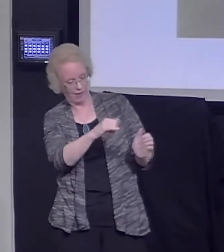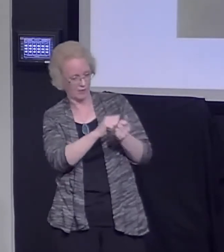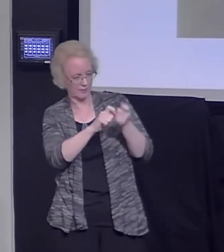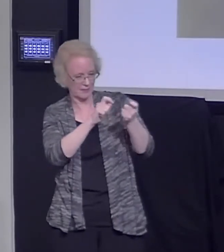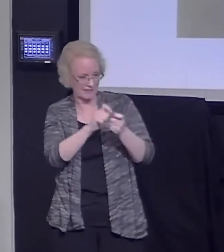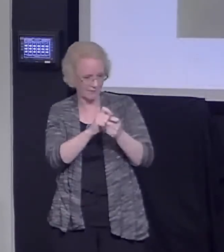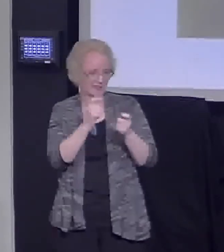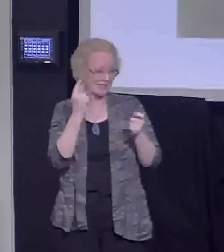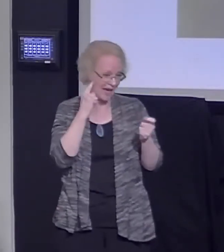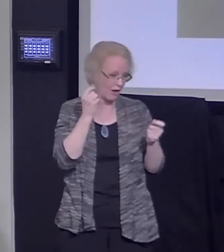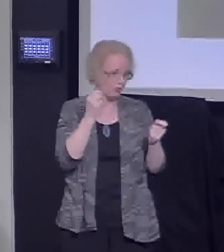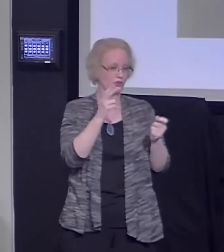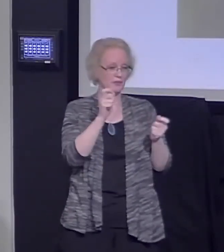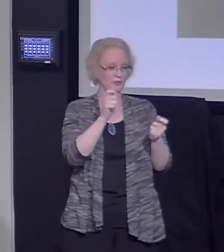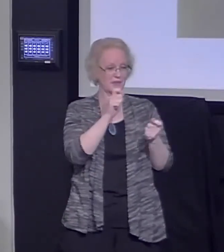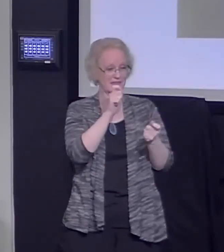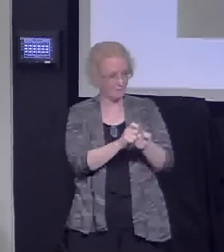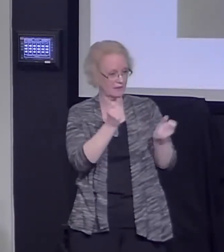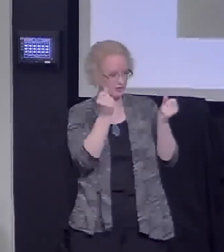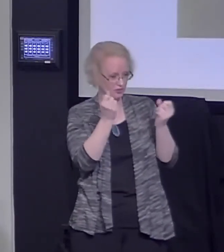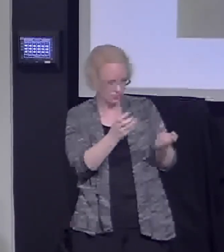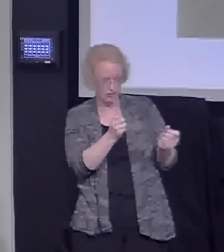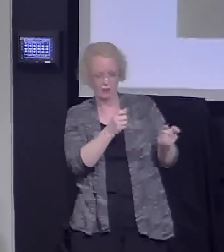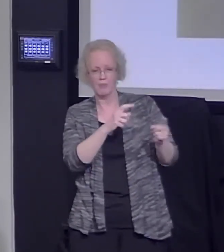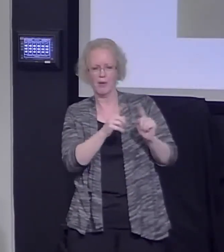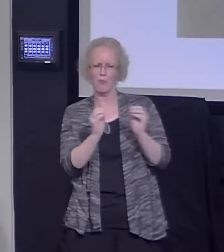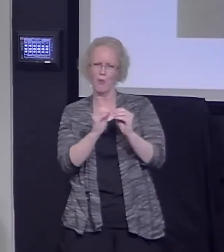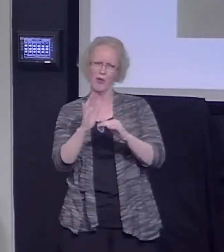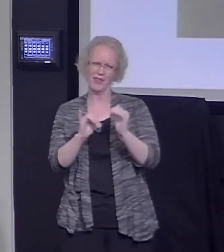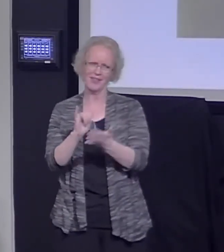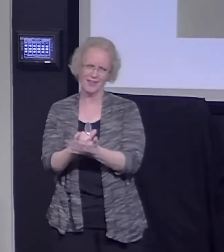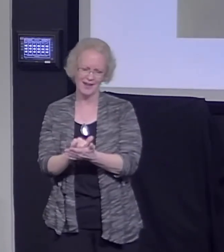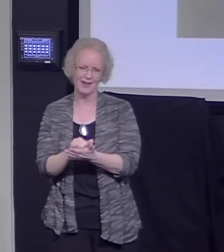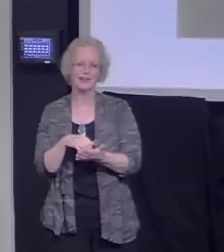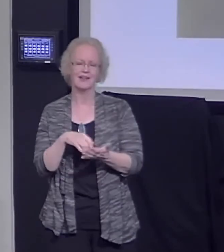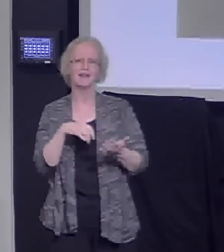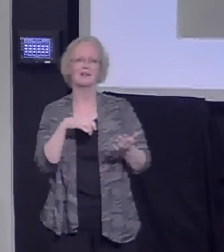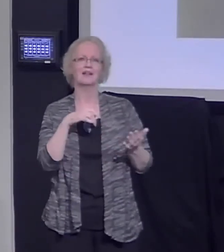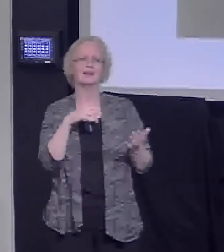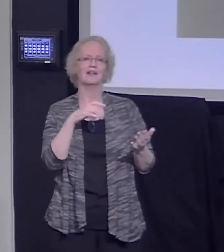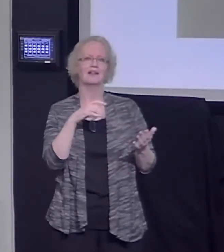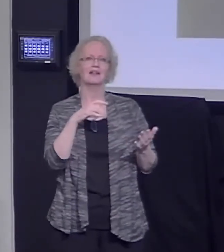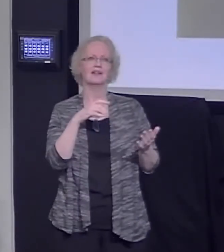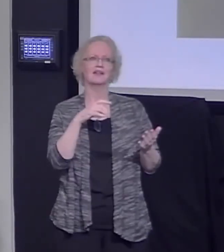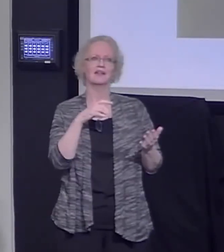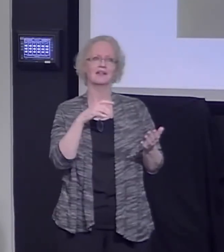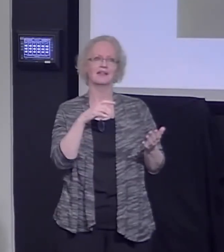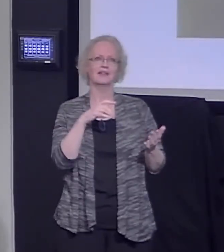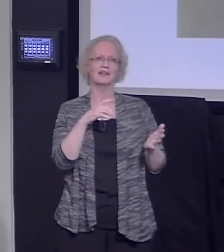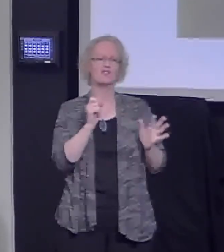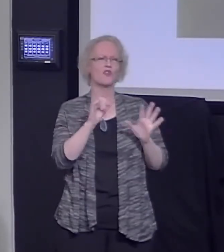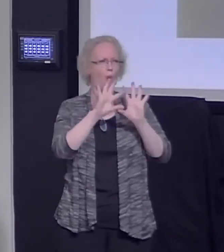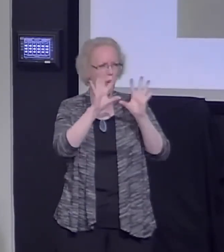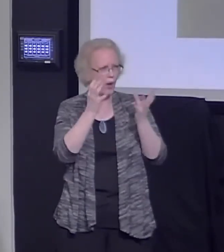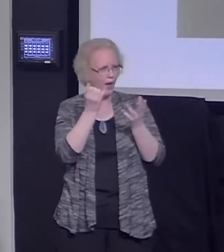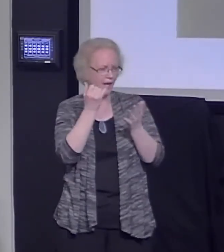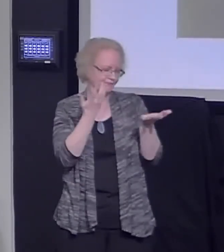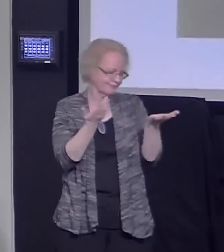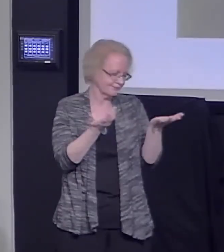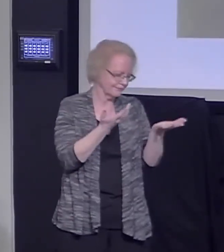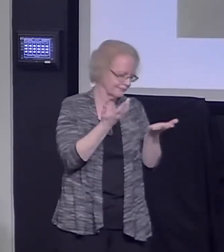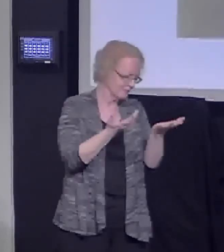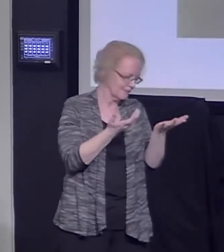But I think it's more than that. It's sort of the whole idea of, this is sort of crucial